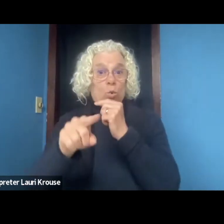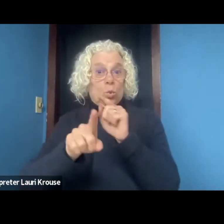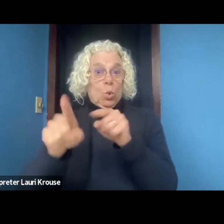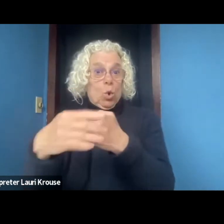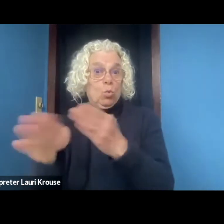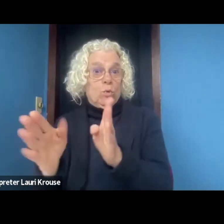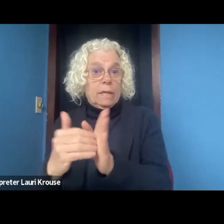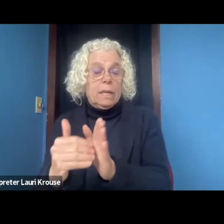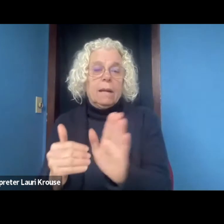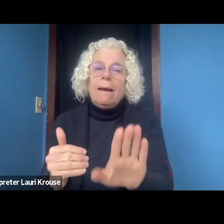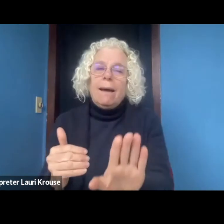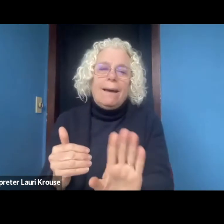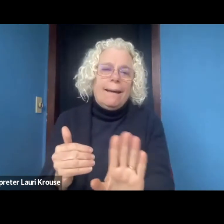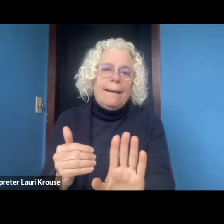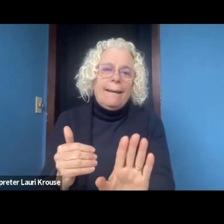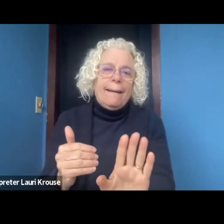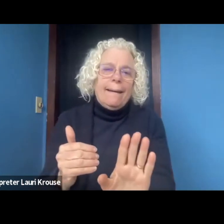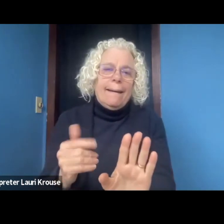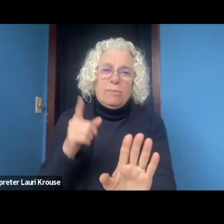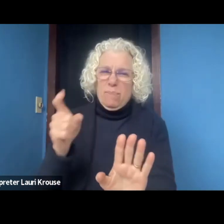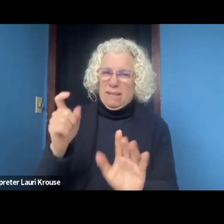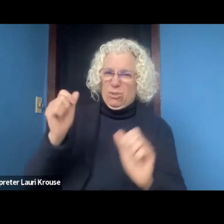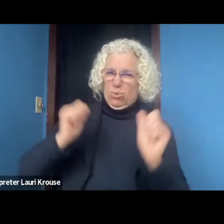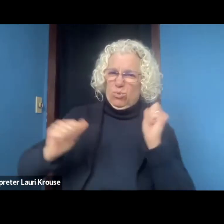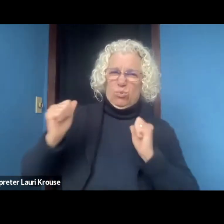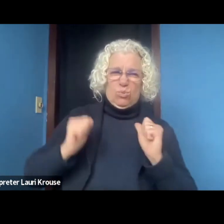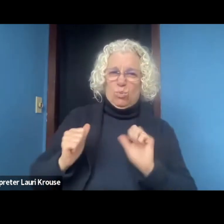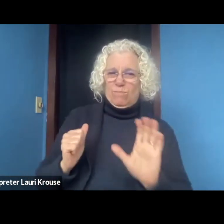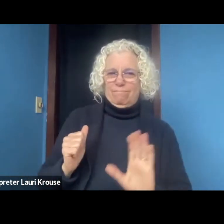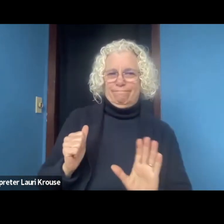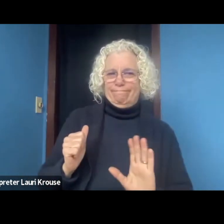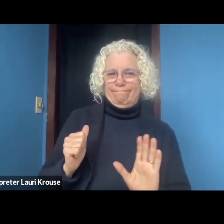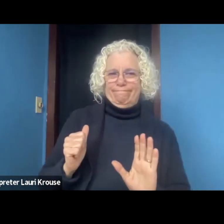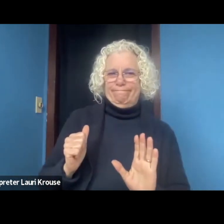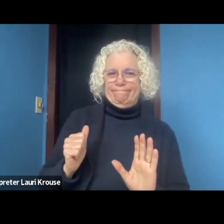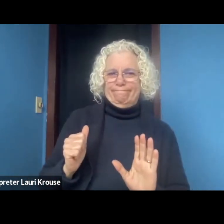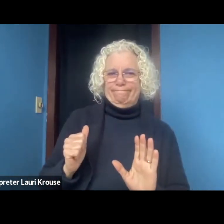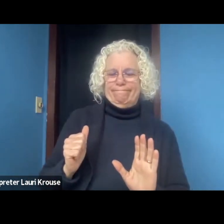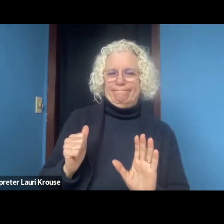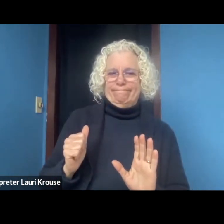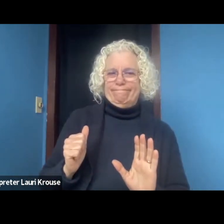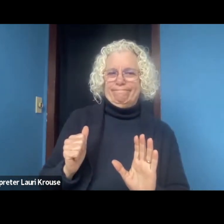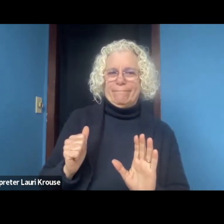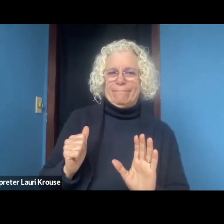feel like you have to perform. You don't have to. We may not have time to get to everyone,